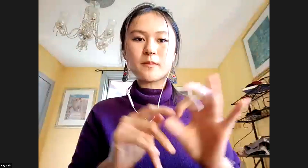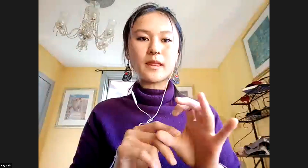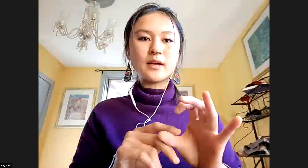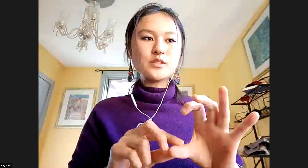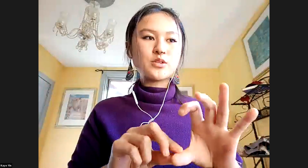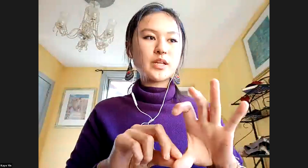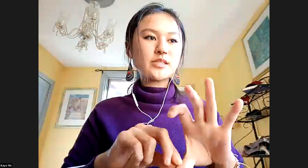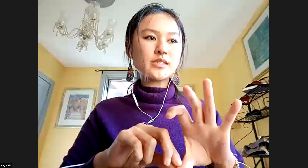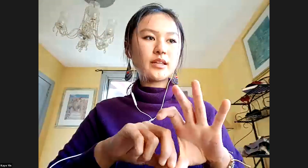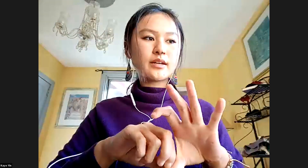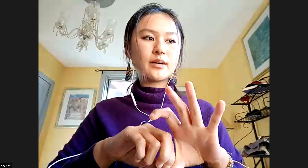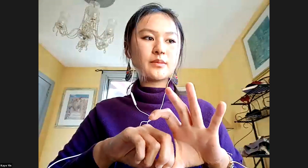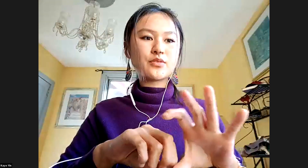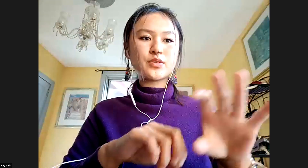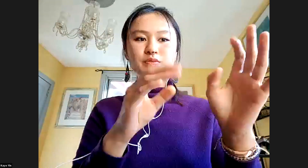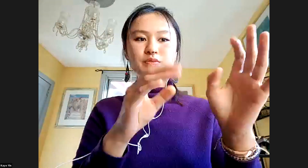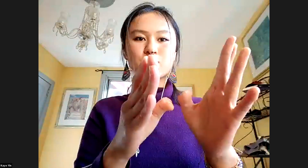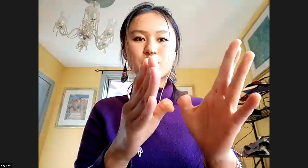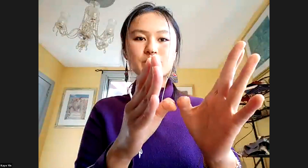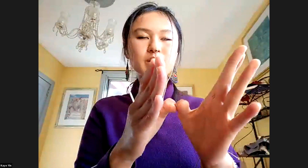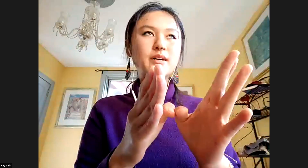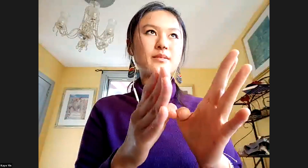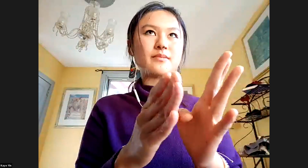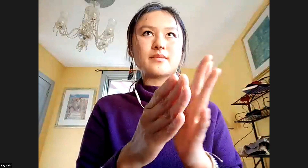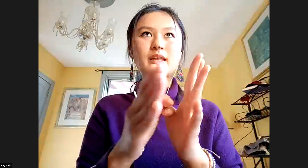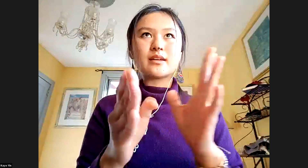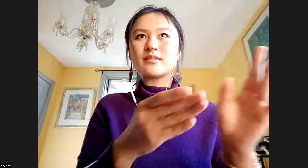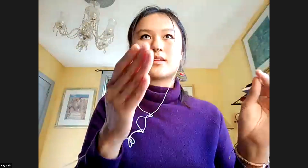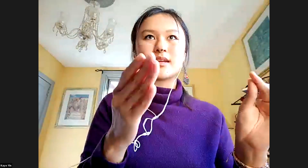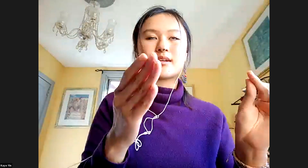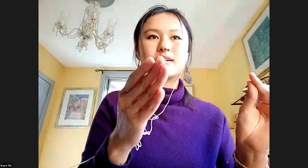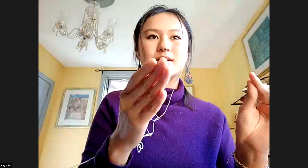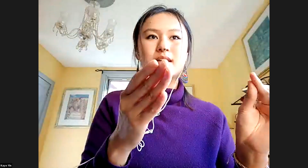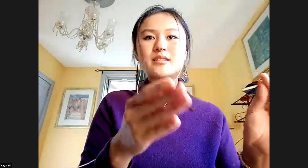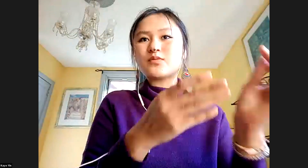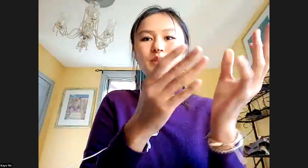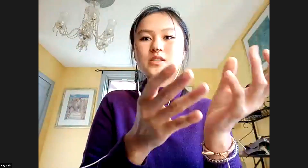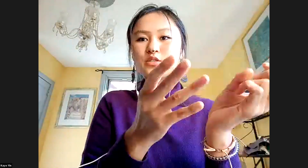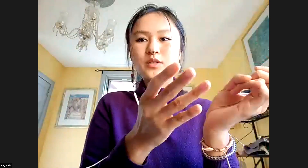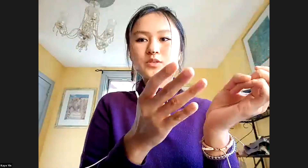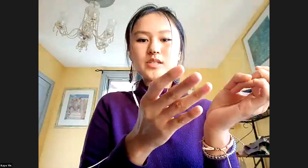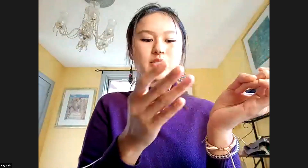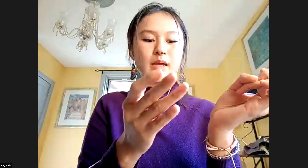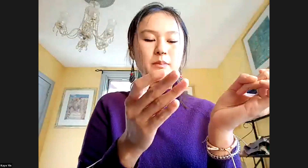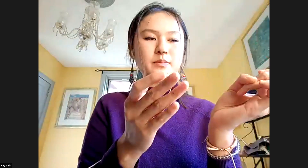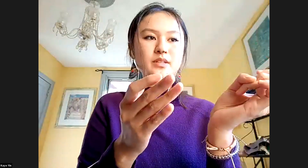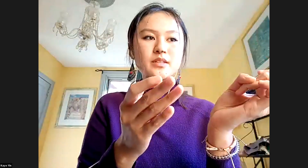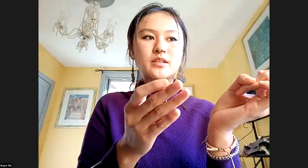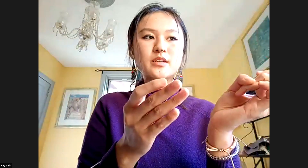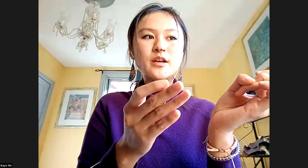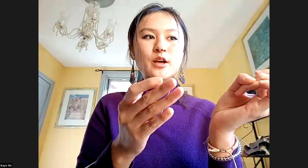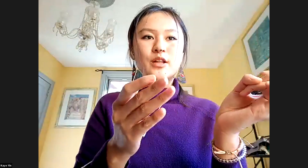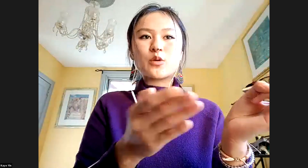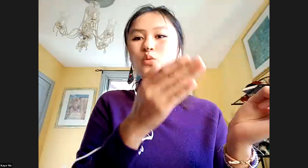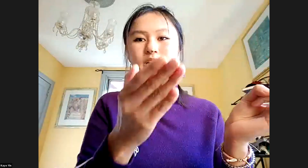distributions. So let's say like for the first word, like the first two models assign